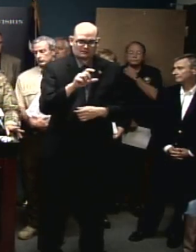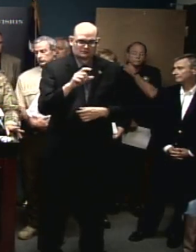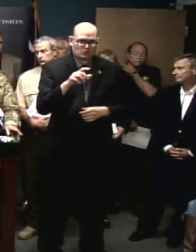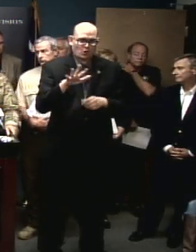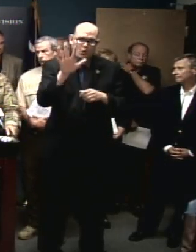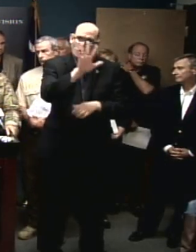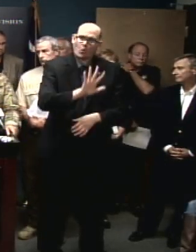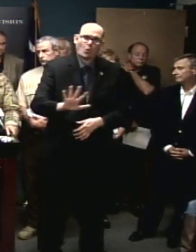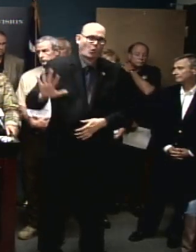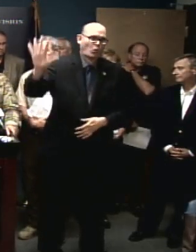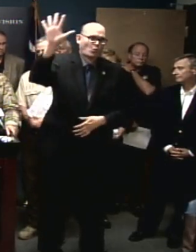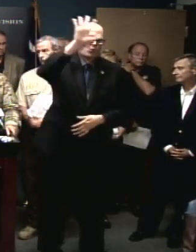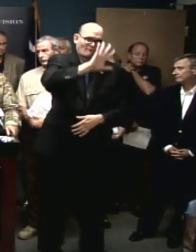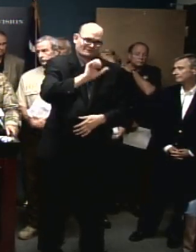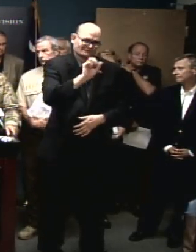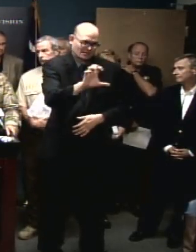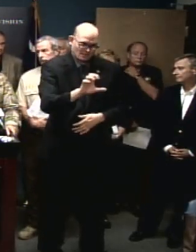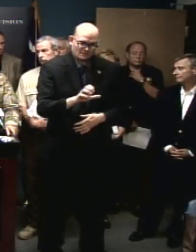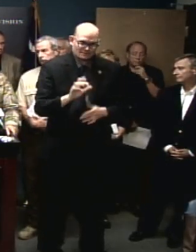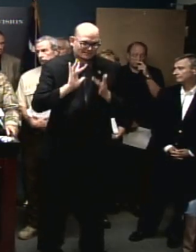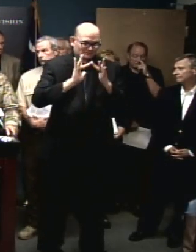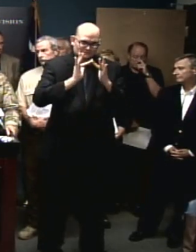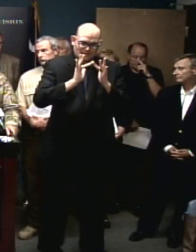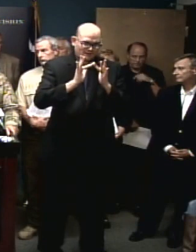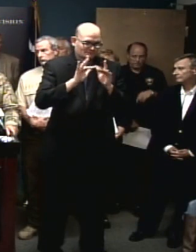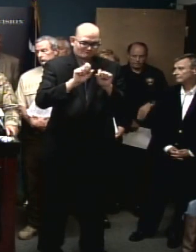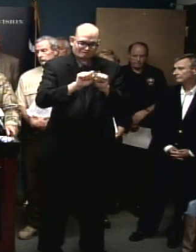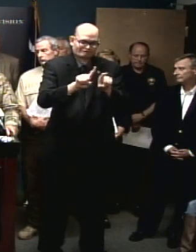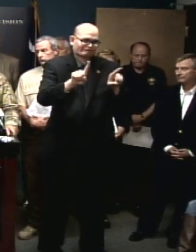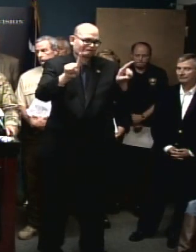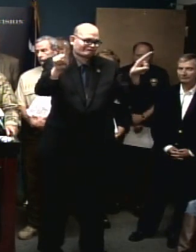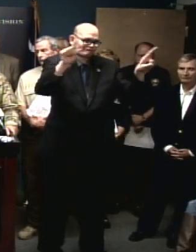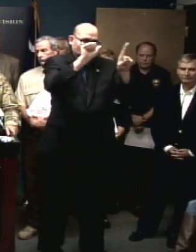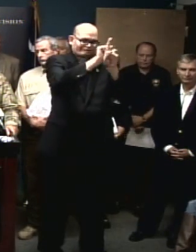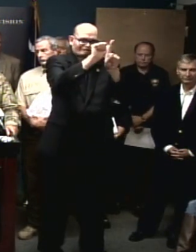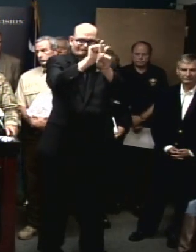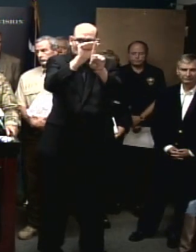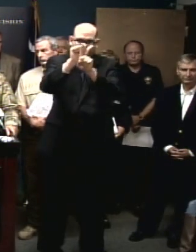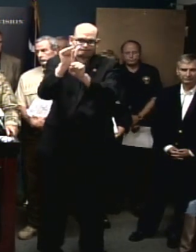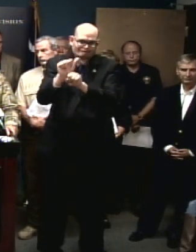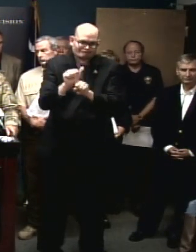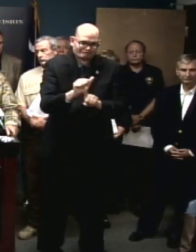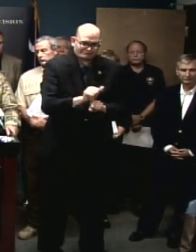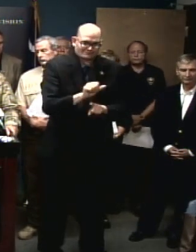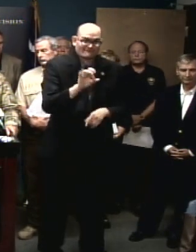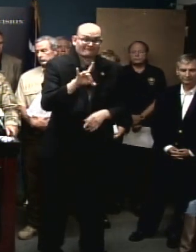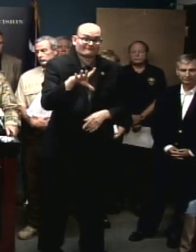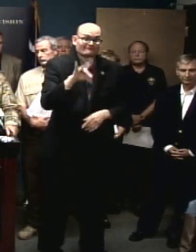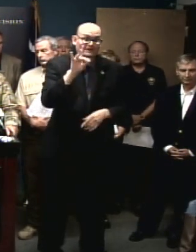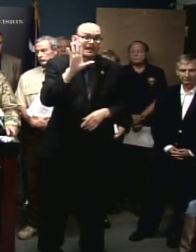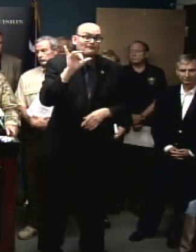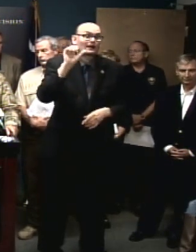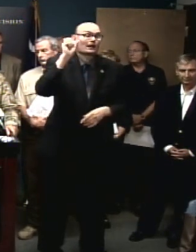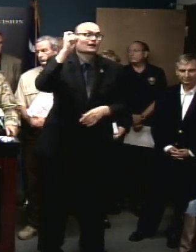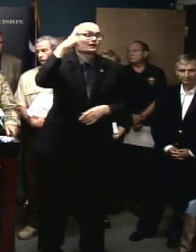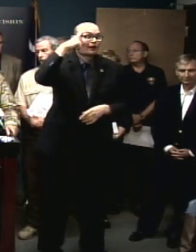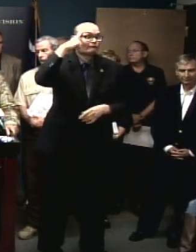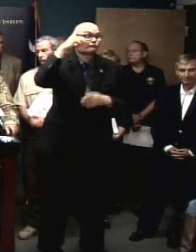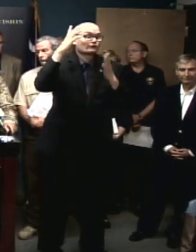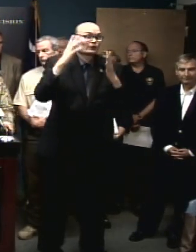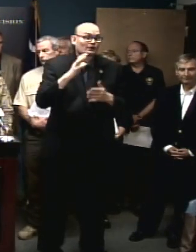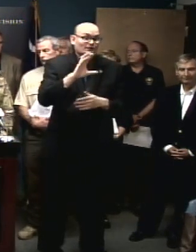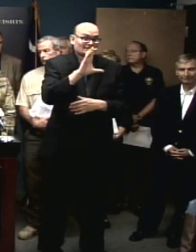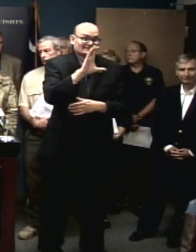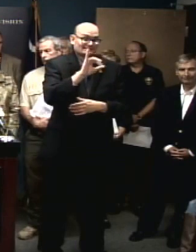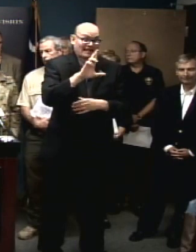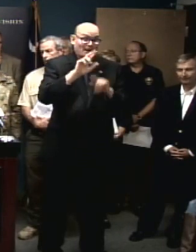everywhere, so wherever that is. And we picked a lot of that up through the cyber efforts that the governor has started with our cyber teams.